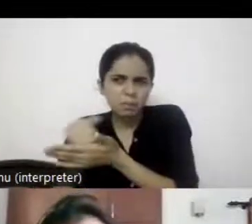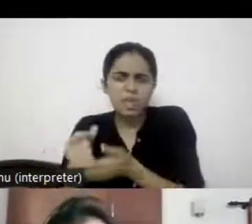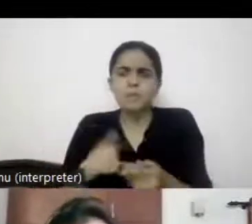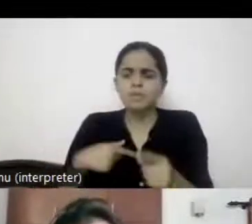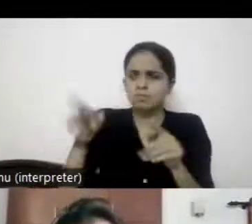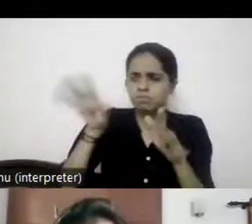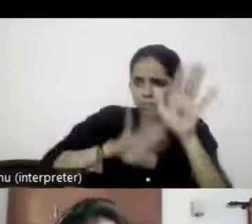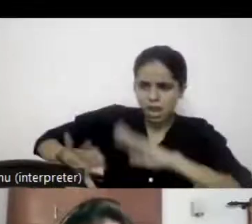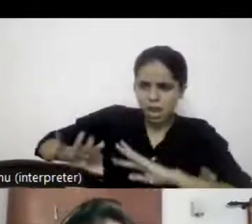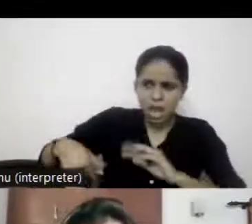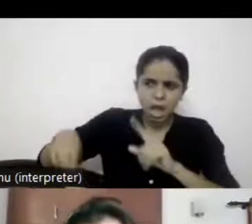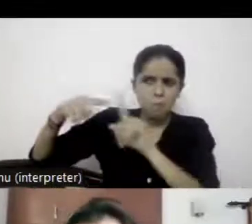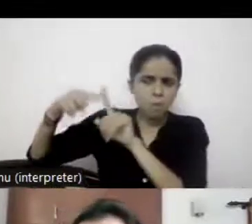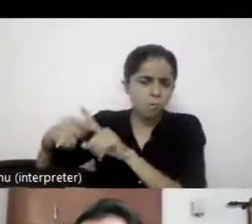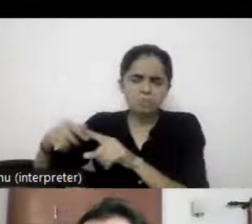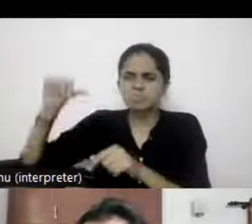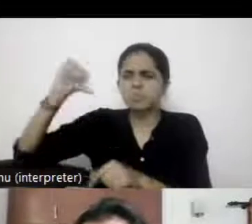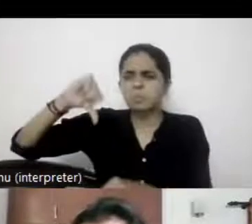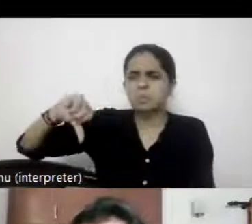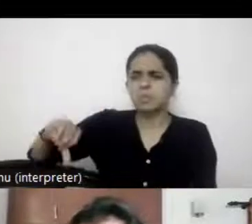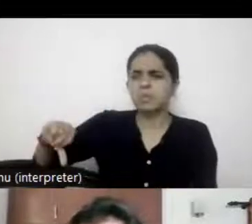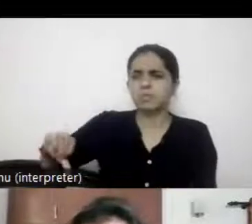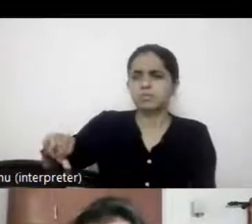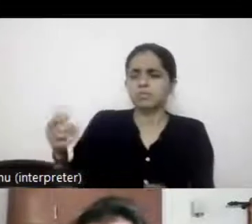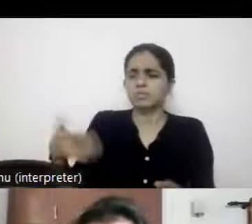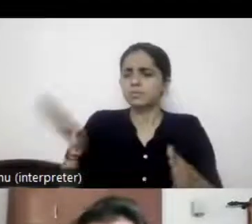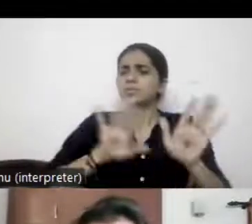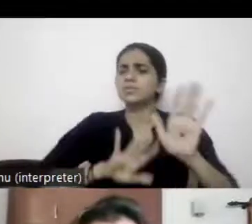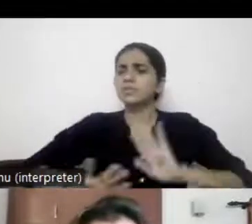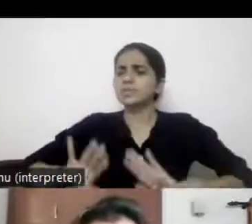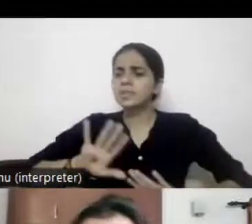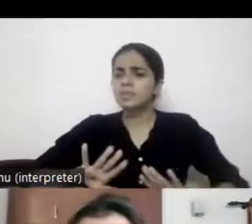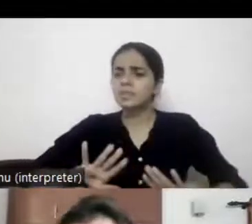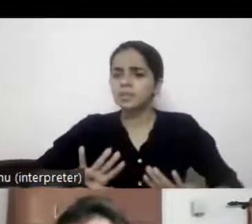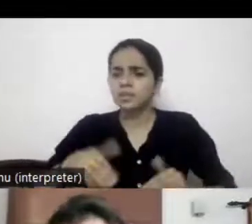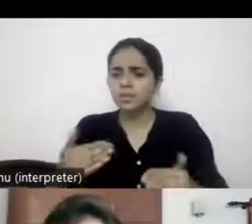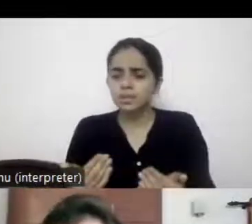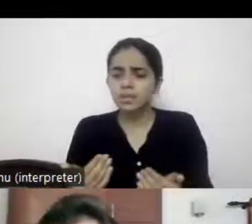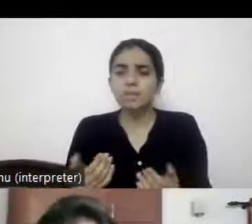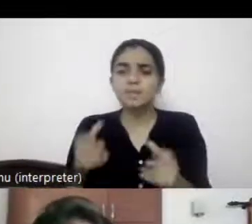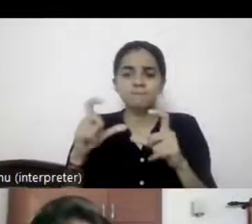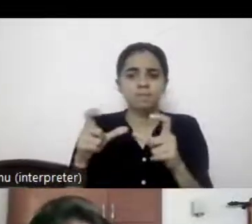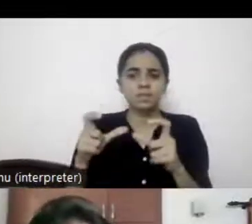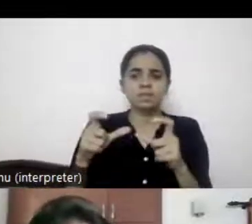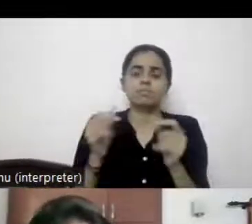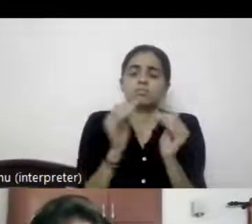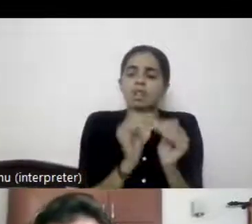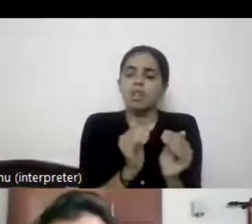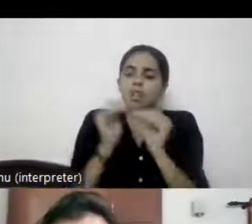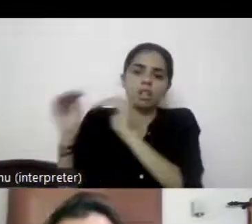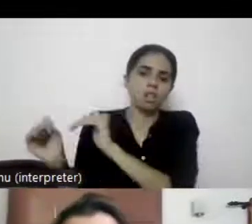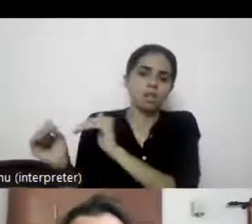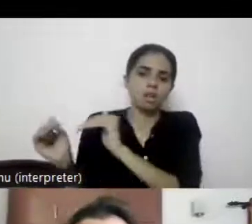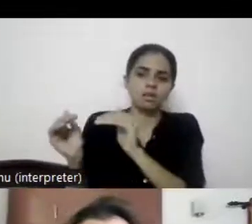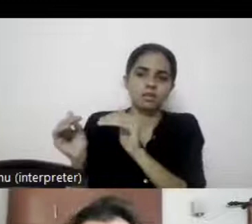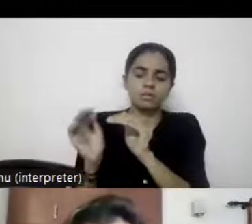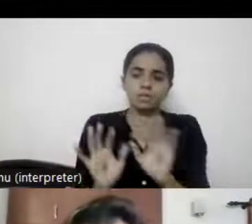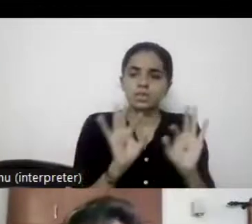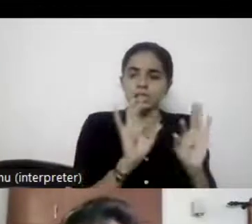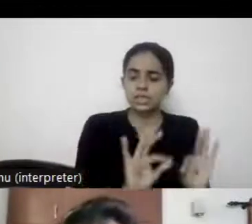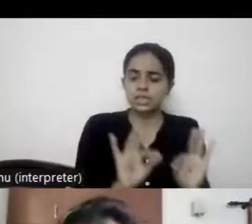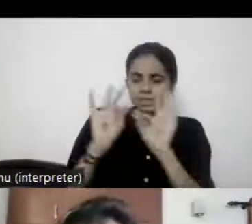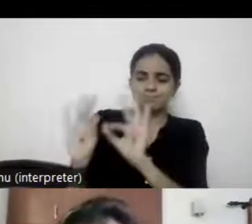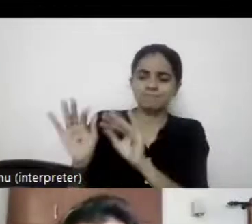of the society, is seen as, is to be kept in an asylum, is to be kept